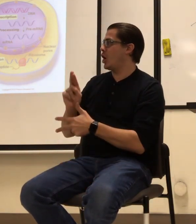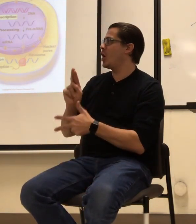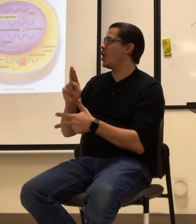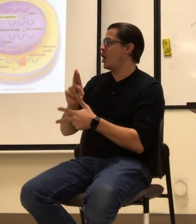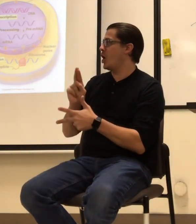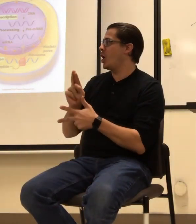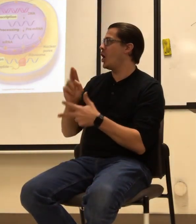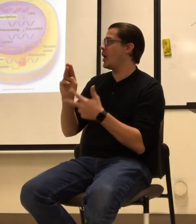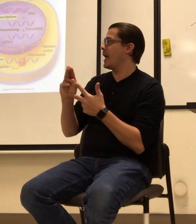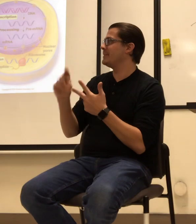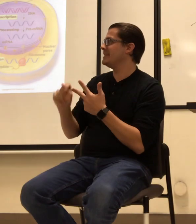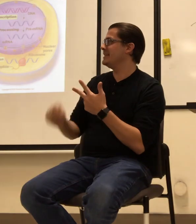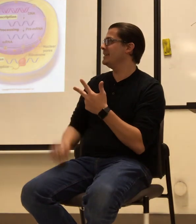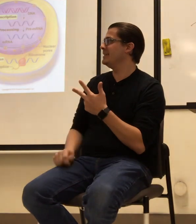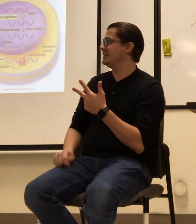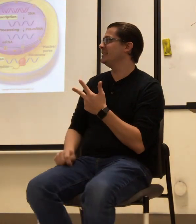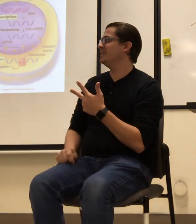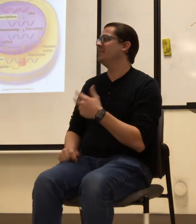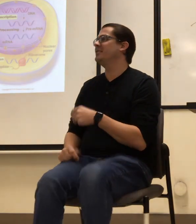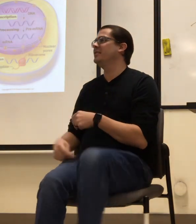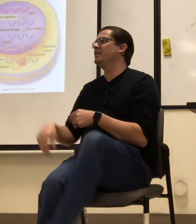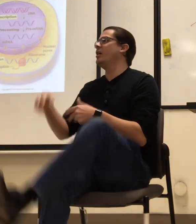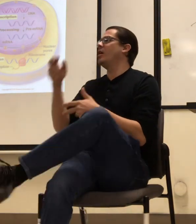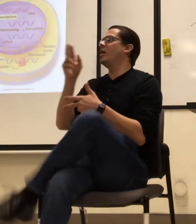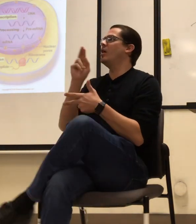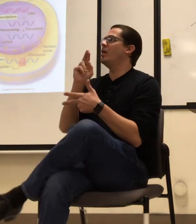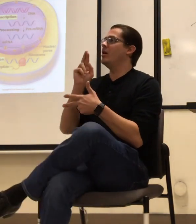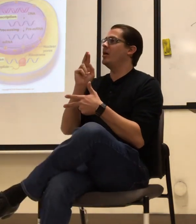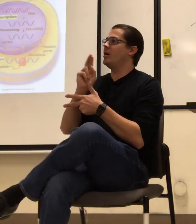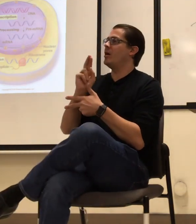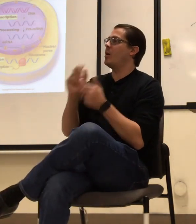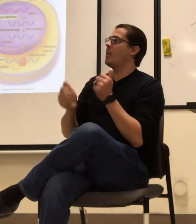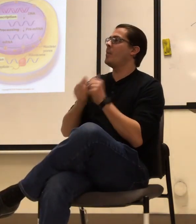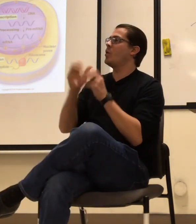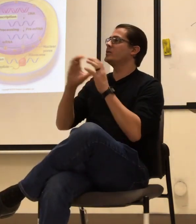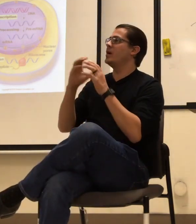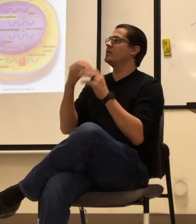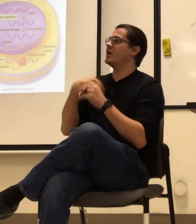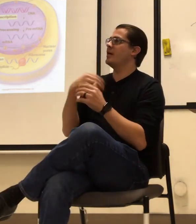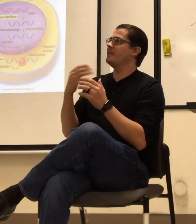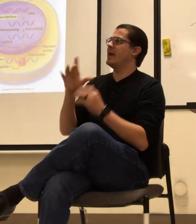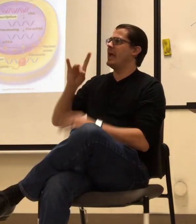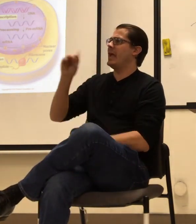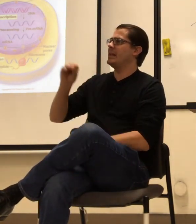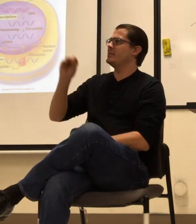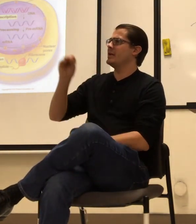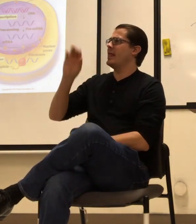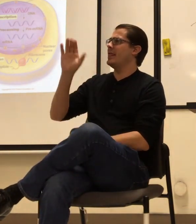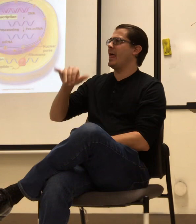which was the most plentiful of the RNA, and they said most cells have 80% of this RNA.